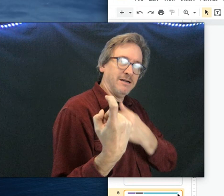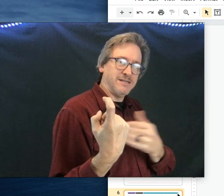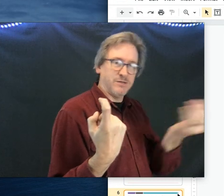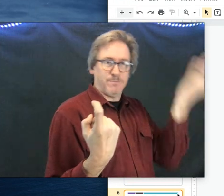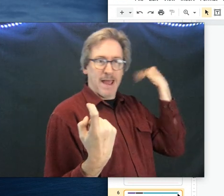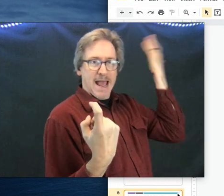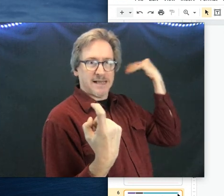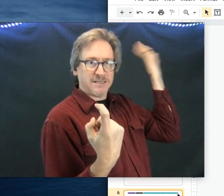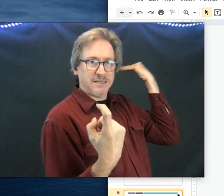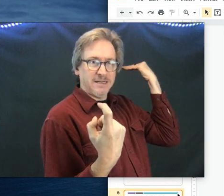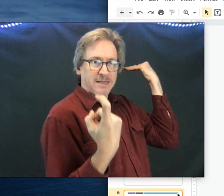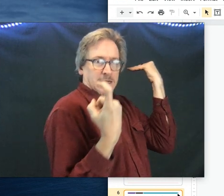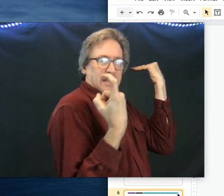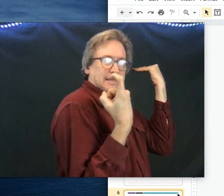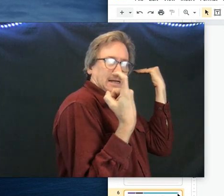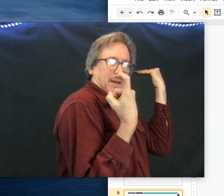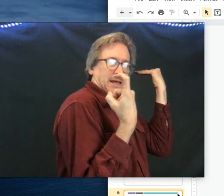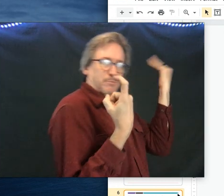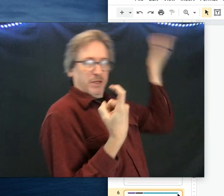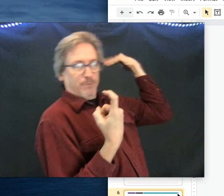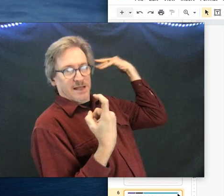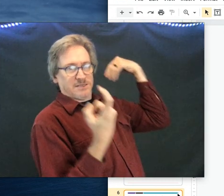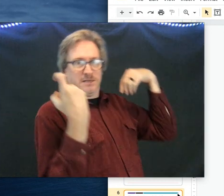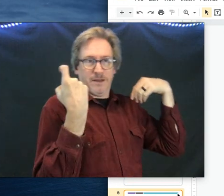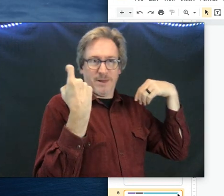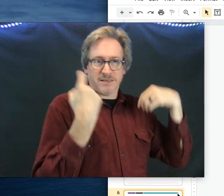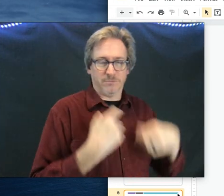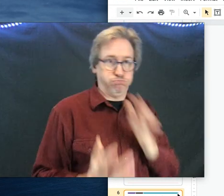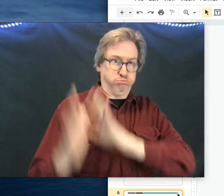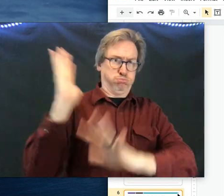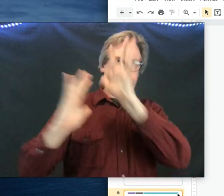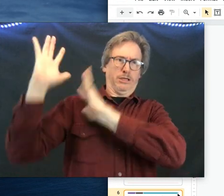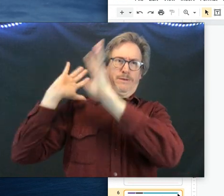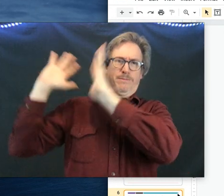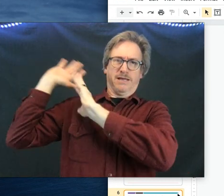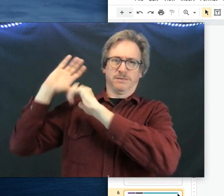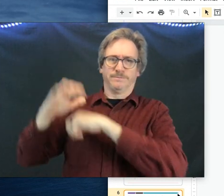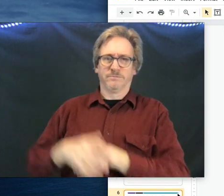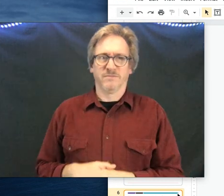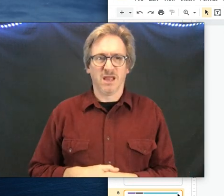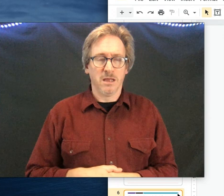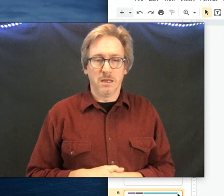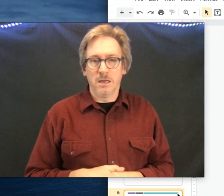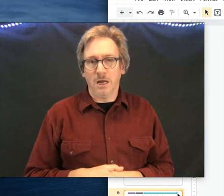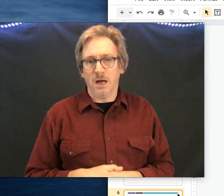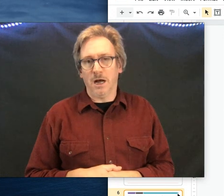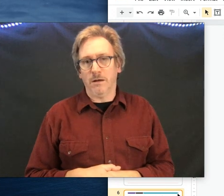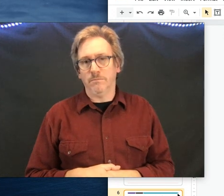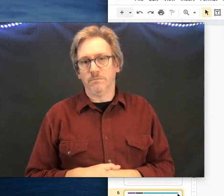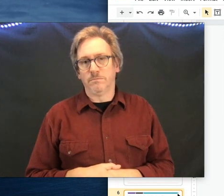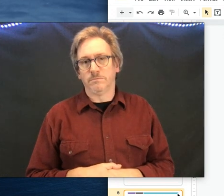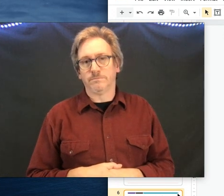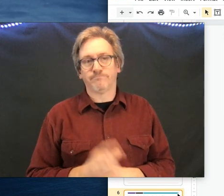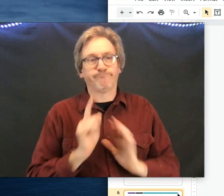right? So it's past and tiny past, big past, tiny past, really big past.